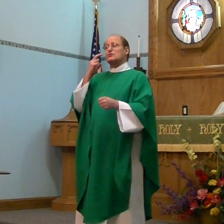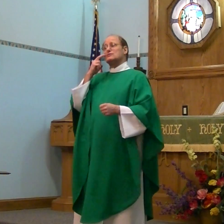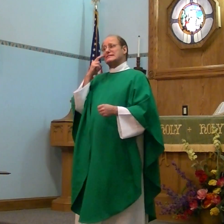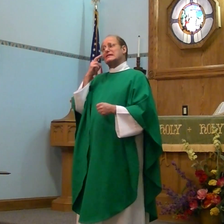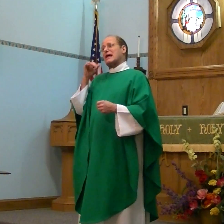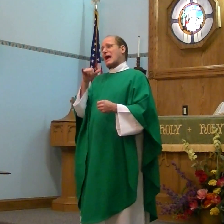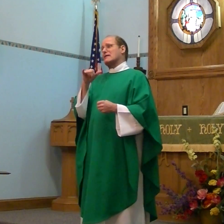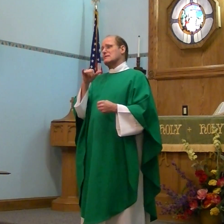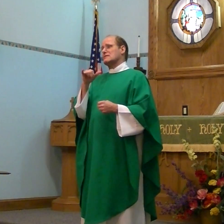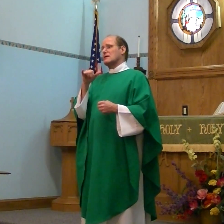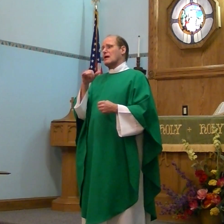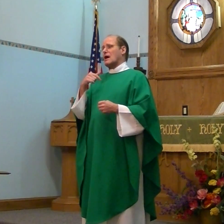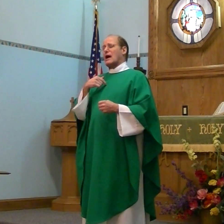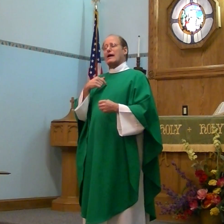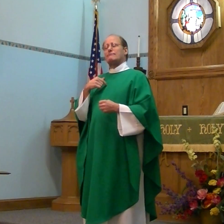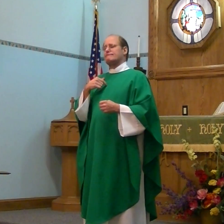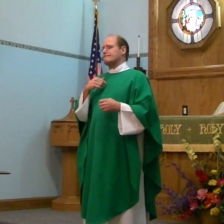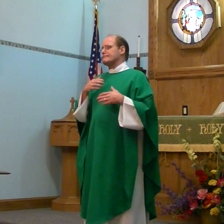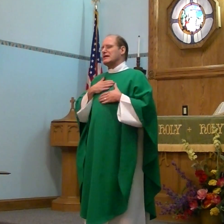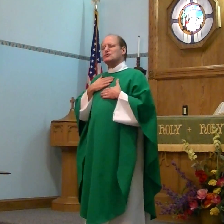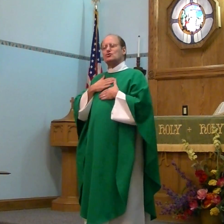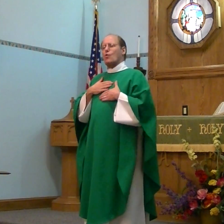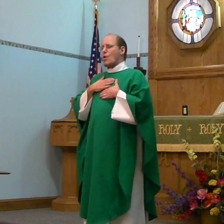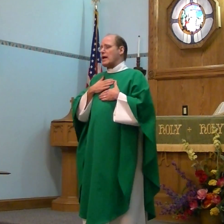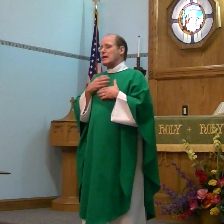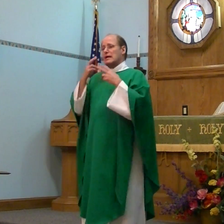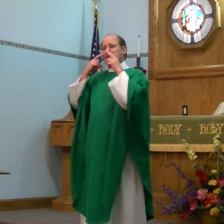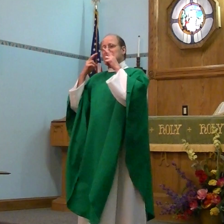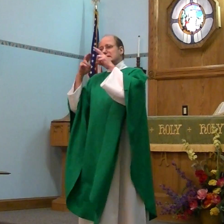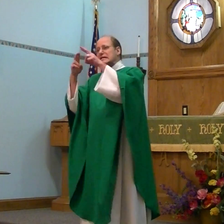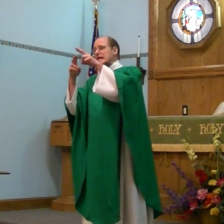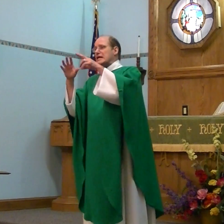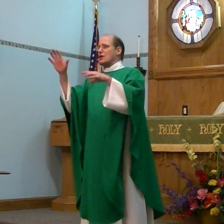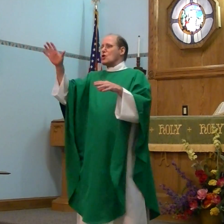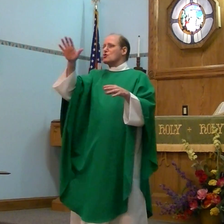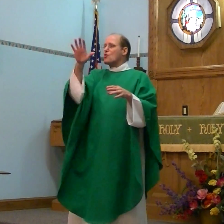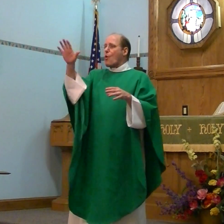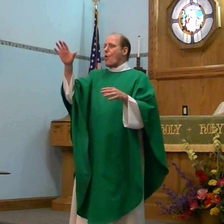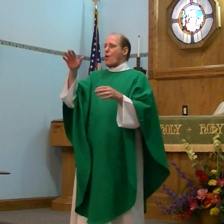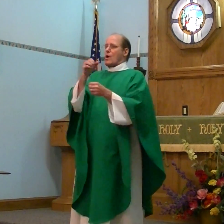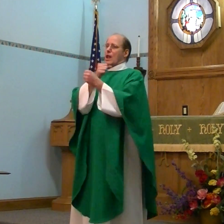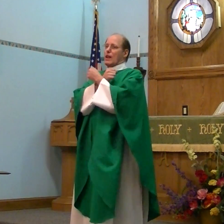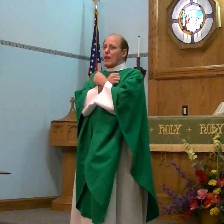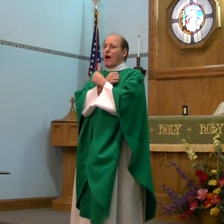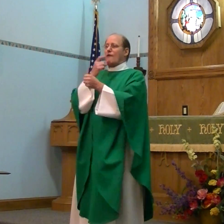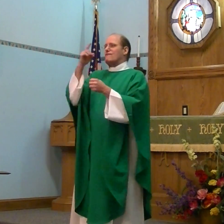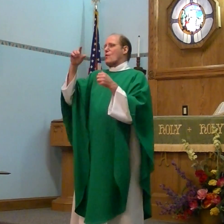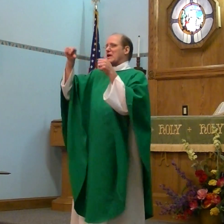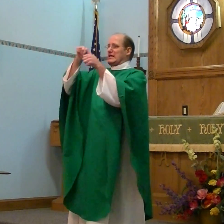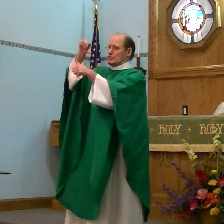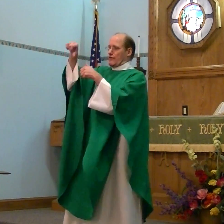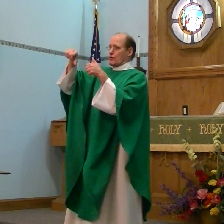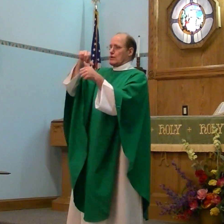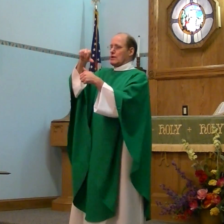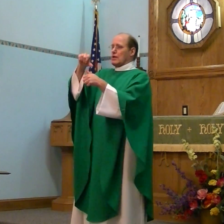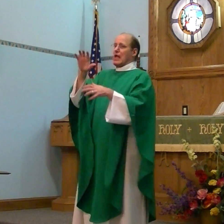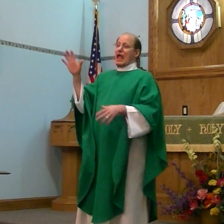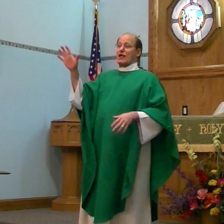do see that. I enjoy seeing your love for each other. And